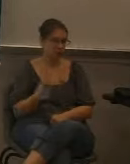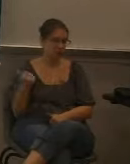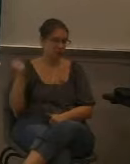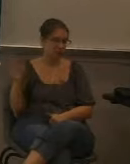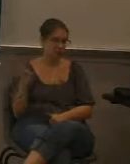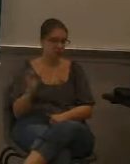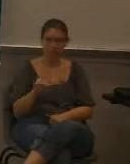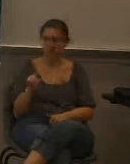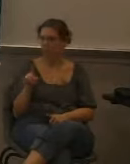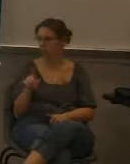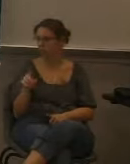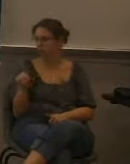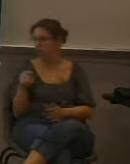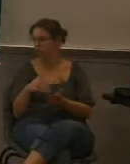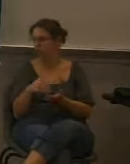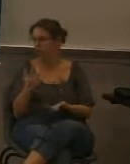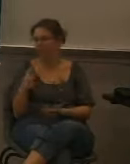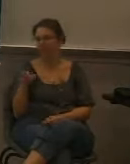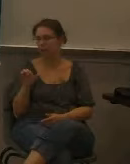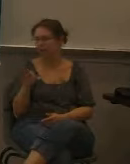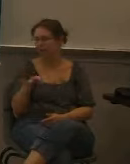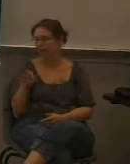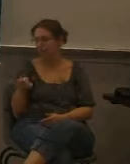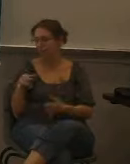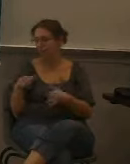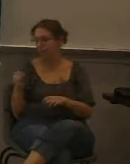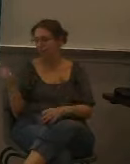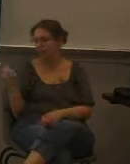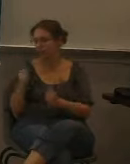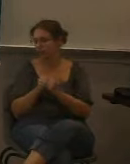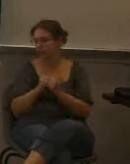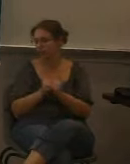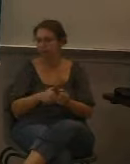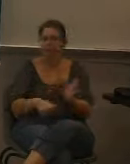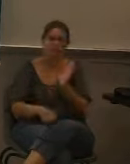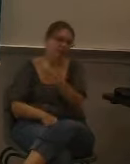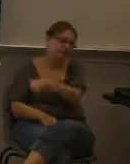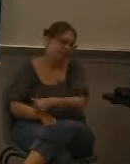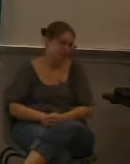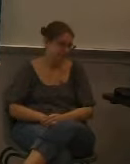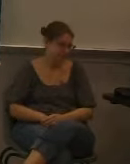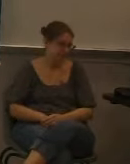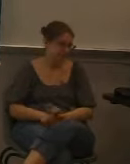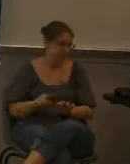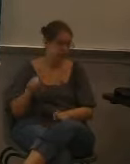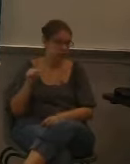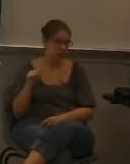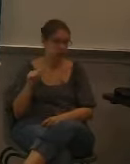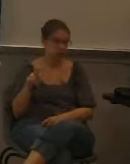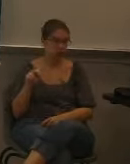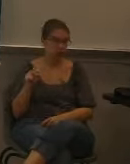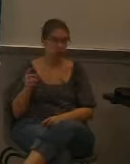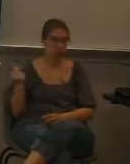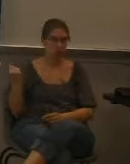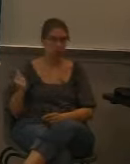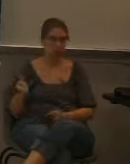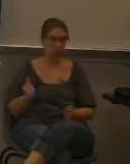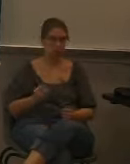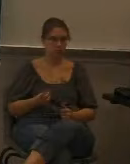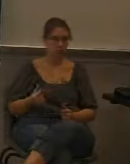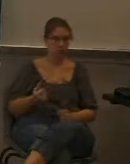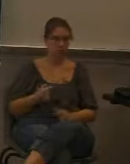there's 999 rivets there still holding the thing together. But if, you know, 20, 30 pop off, then you start thinking,